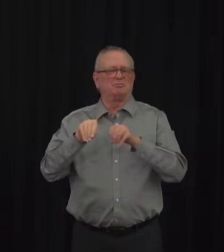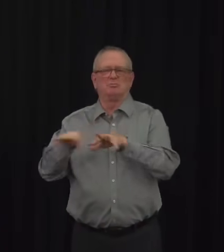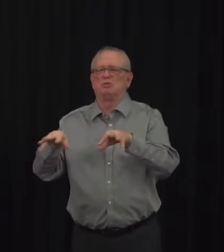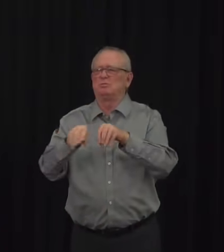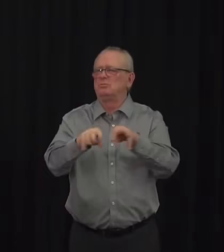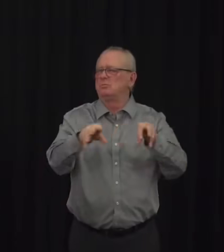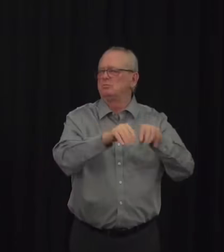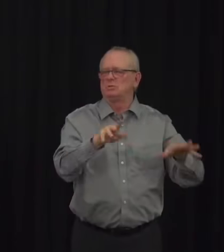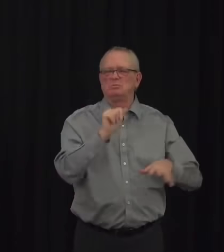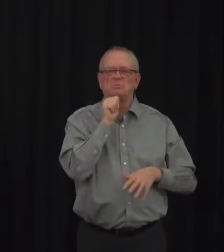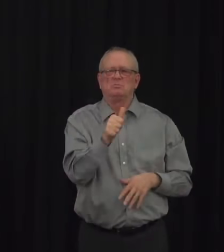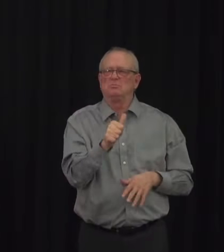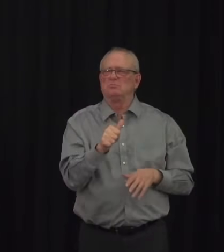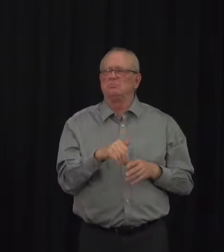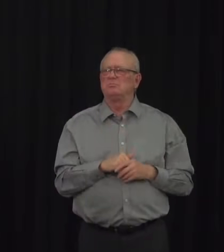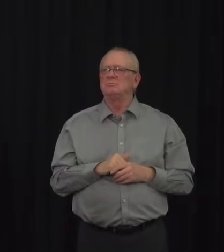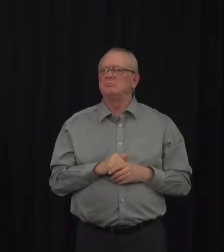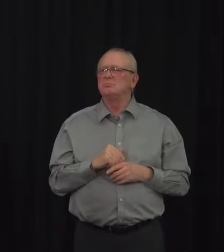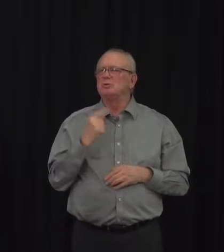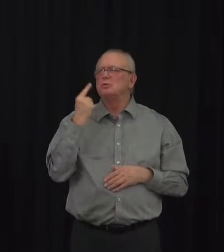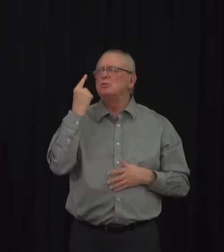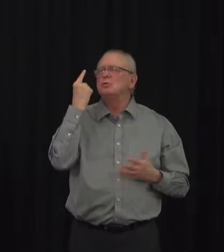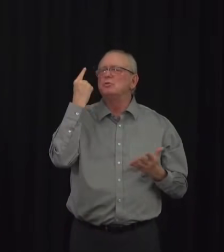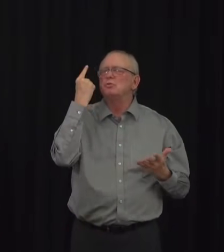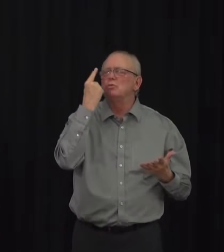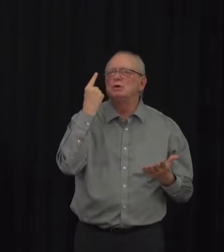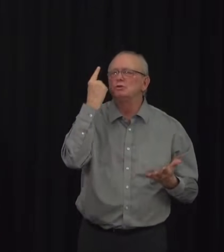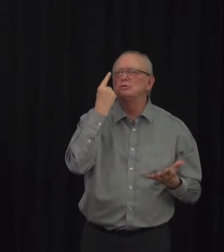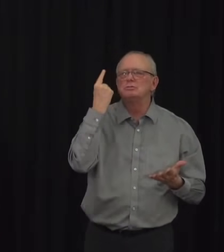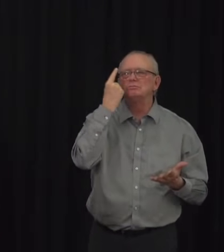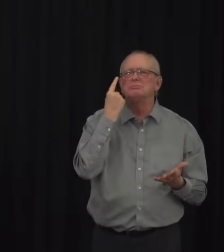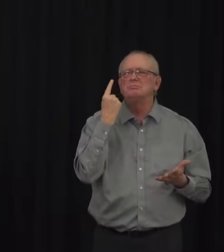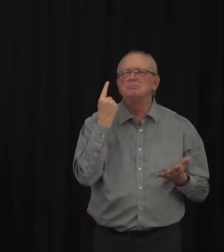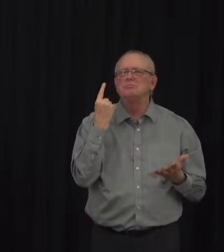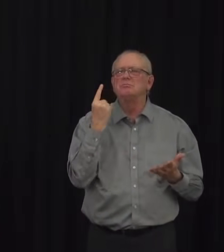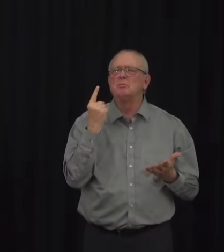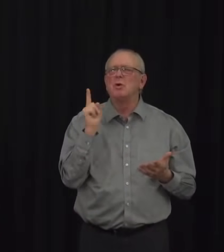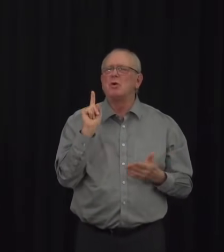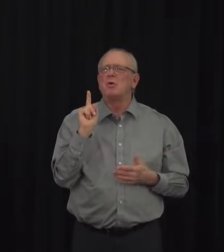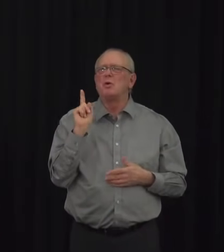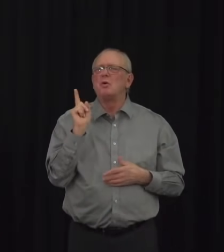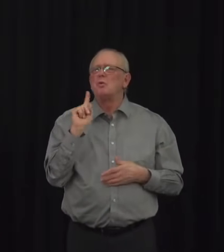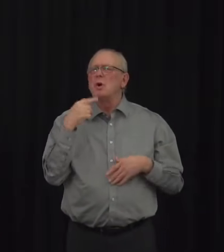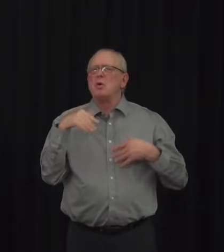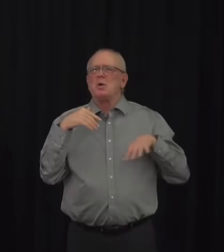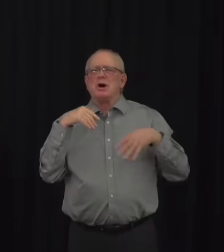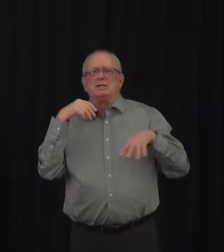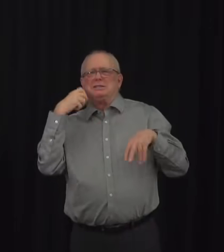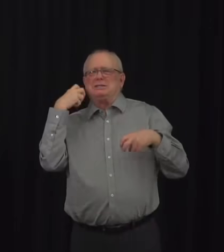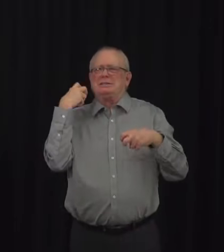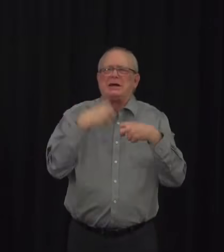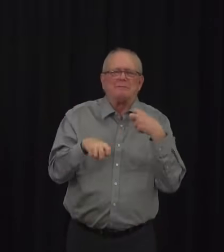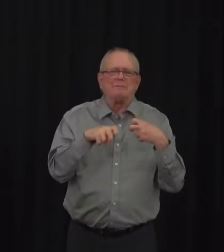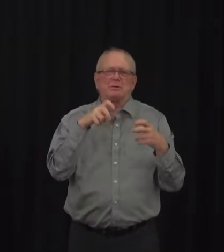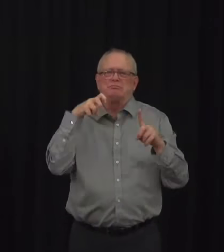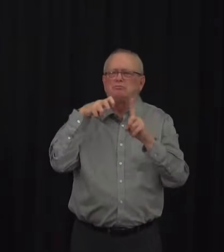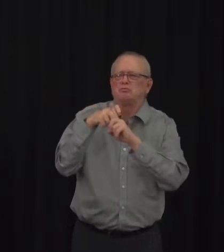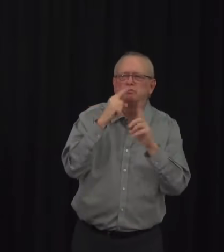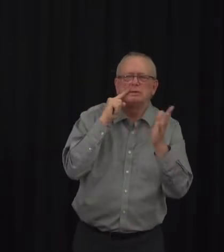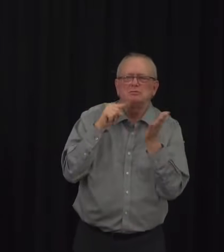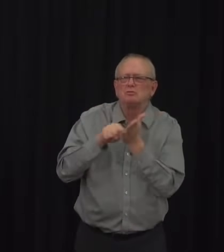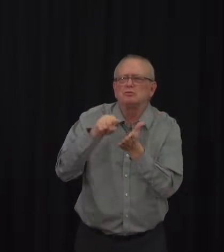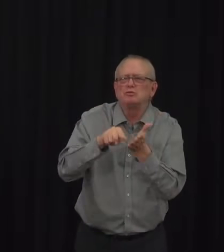determine the trouble areas with contact tracing as limited as it is? And can you also explain what evidence you've seen from elsewhere? I think there have been a few